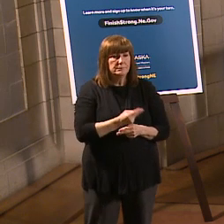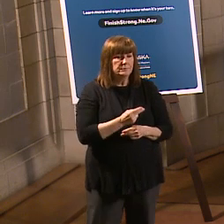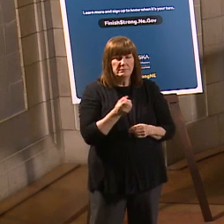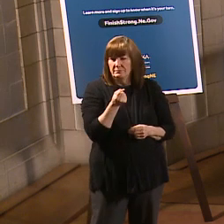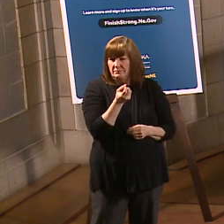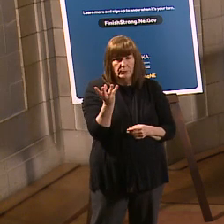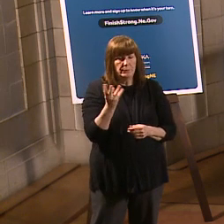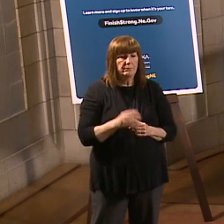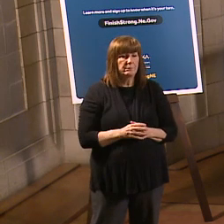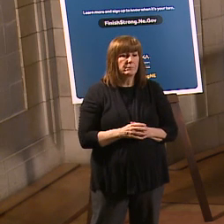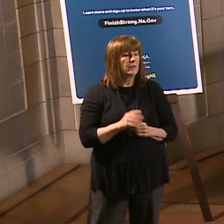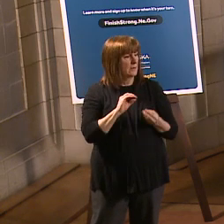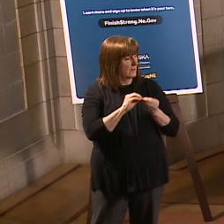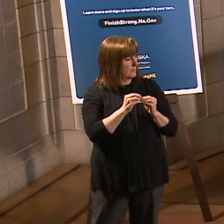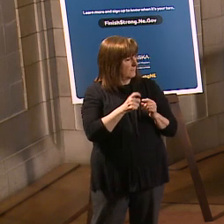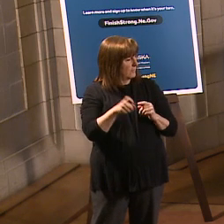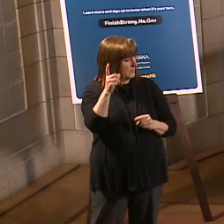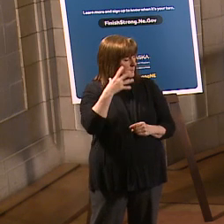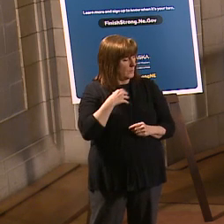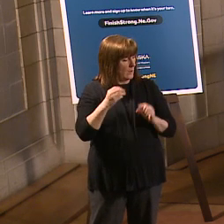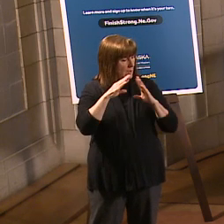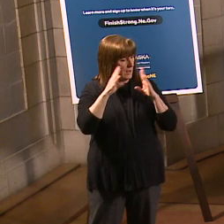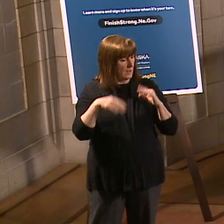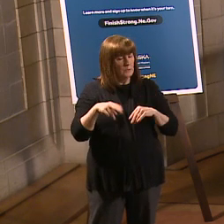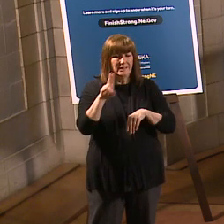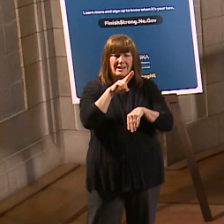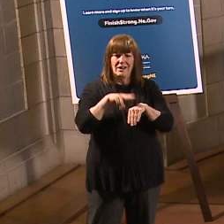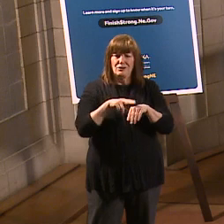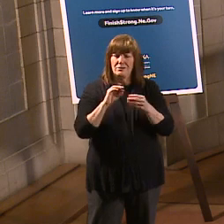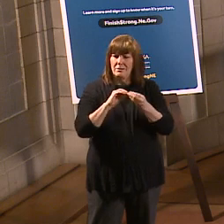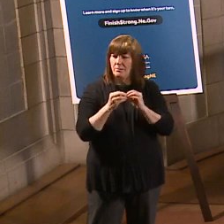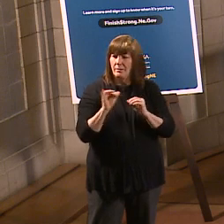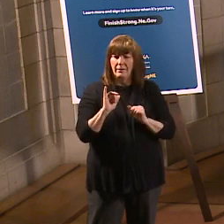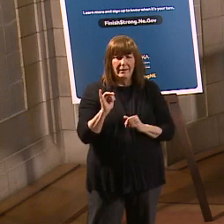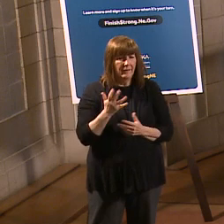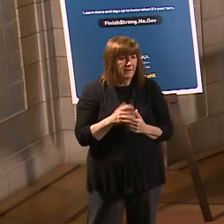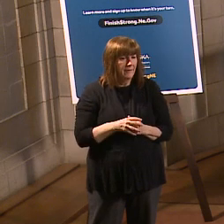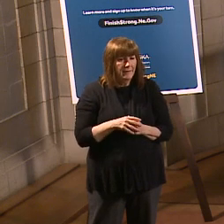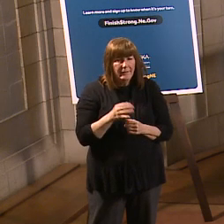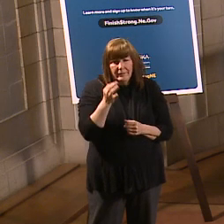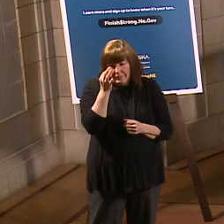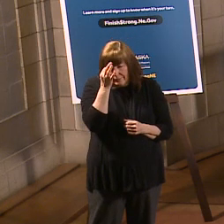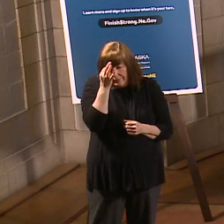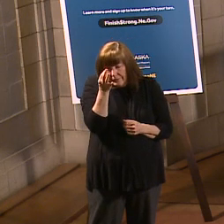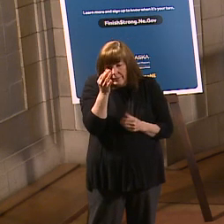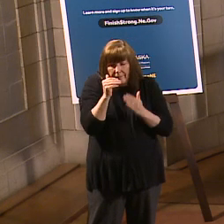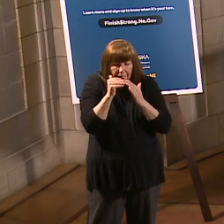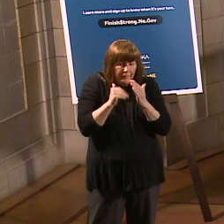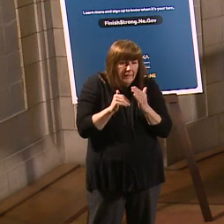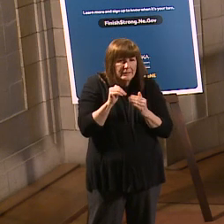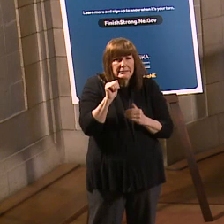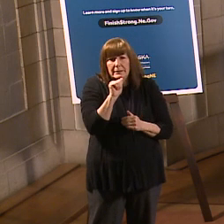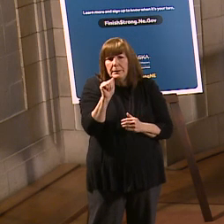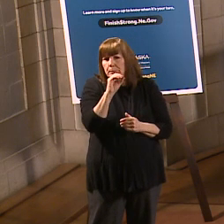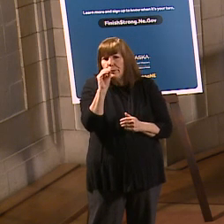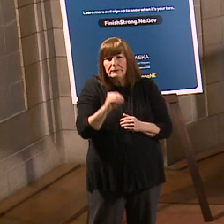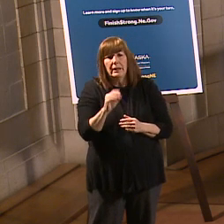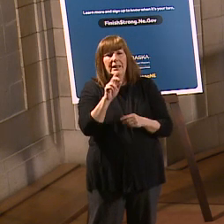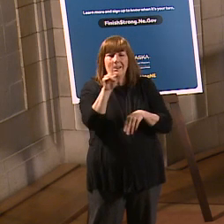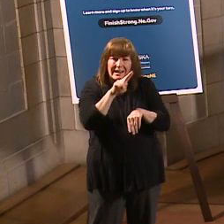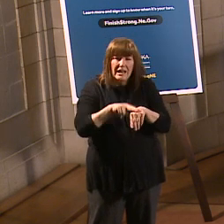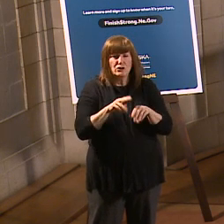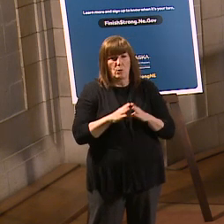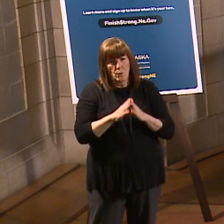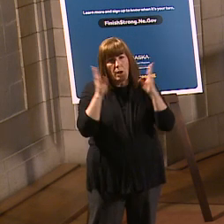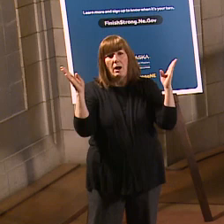There was a number from the White House on a national number, and it was like a fraction of a percent nationwide, like a very, very